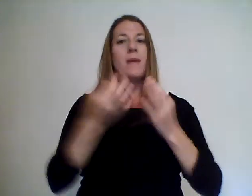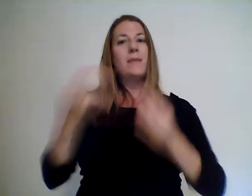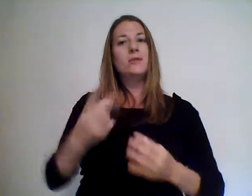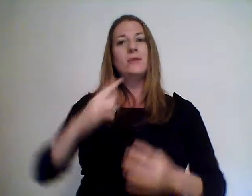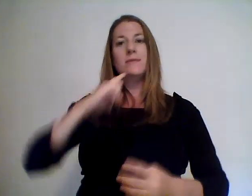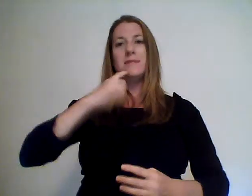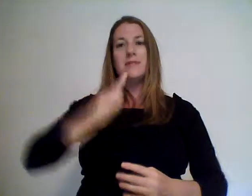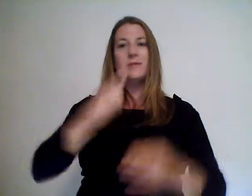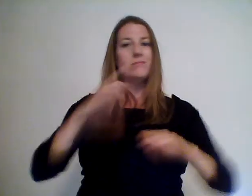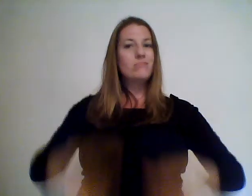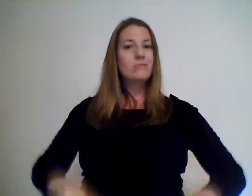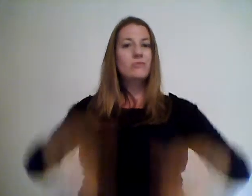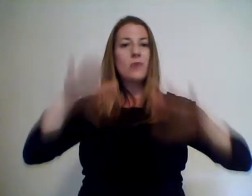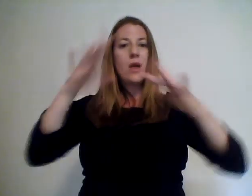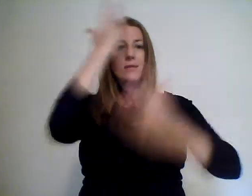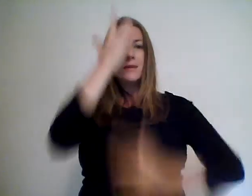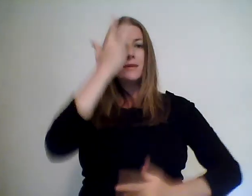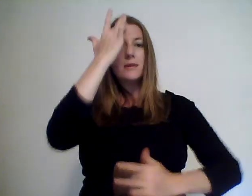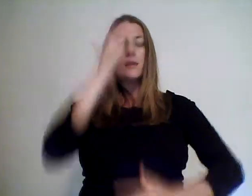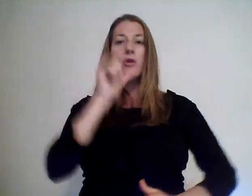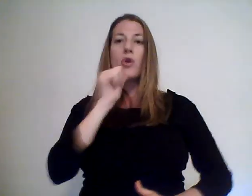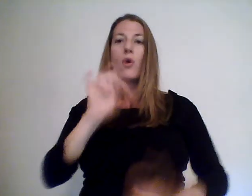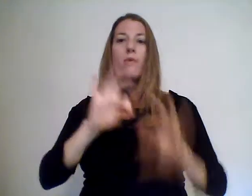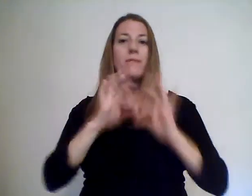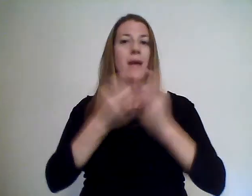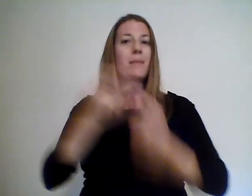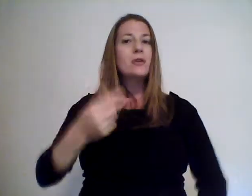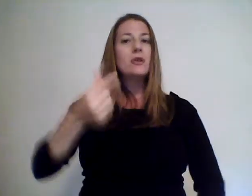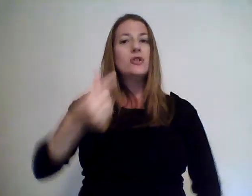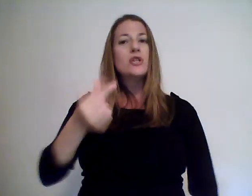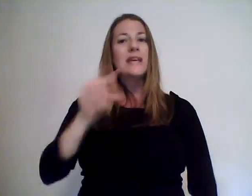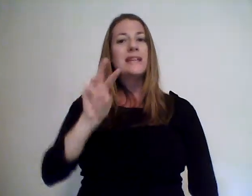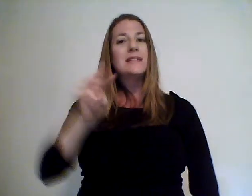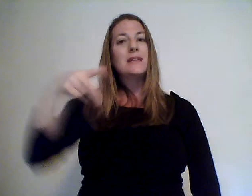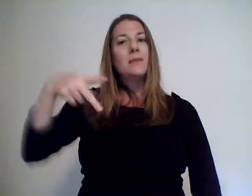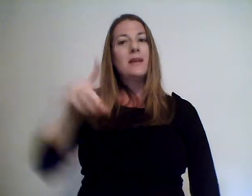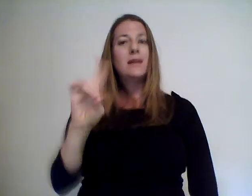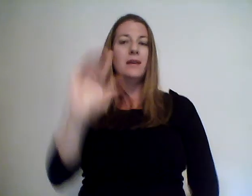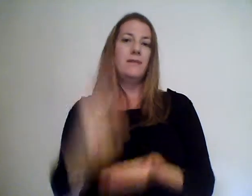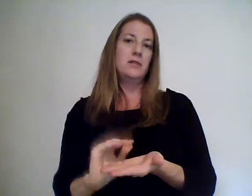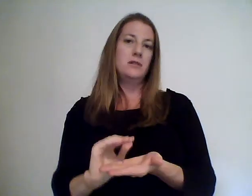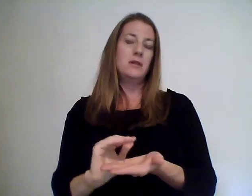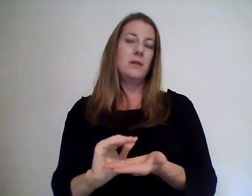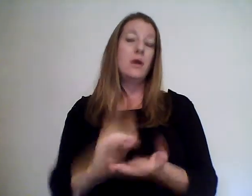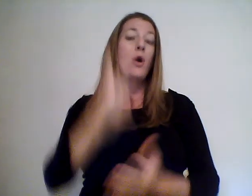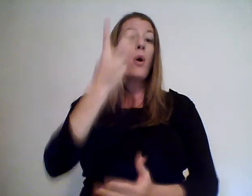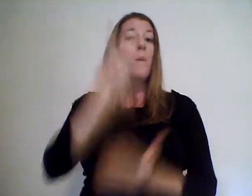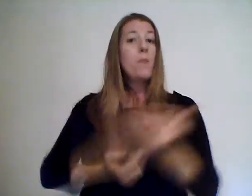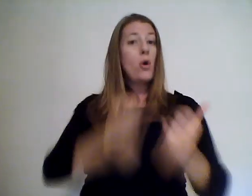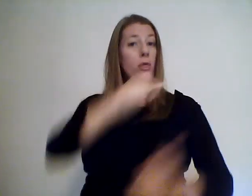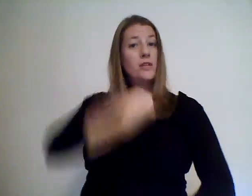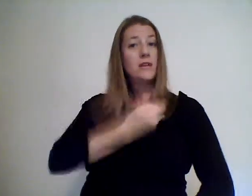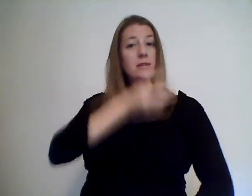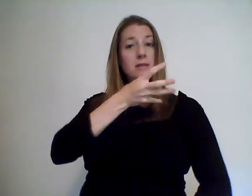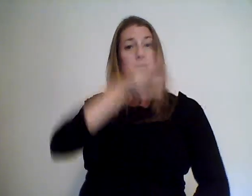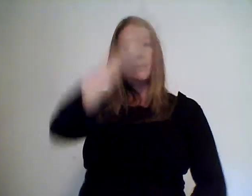childhood disease. No family history of G6PD deficiency. Both Jason's parents are of